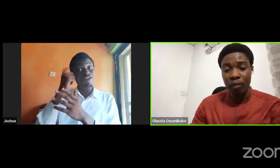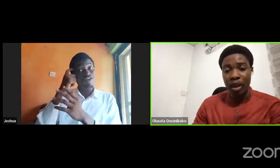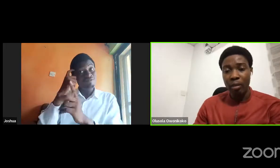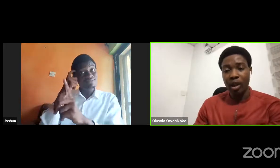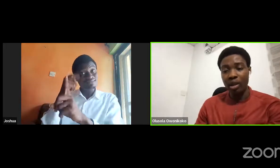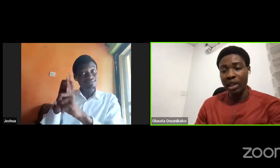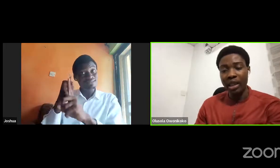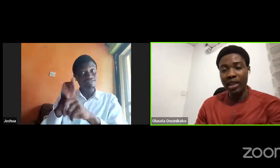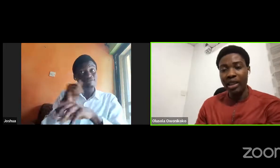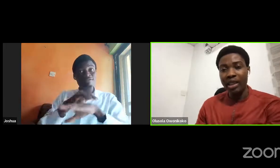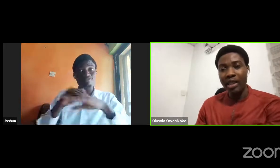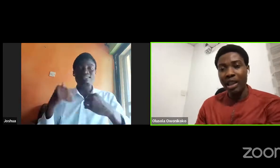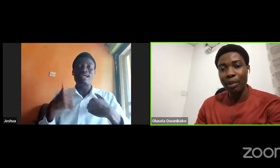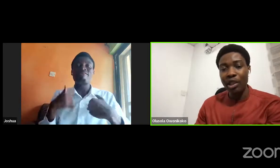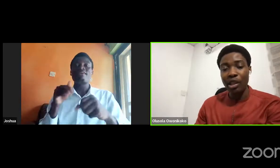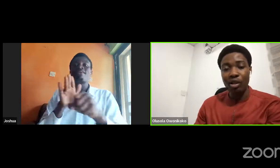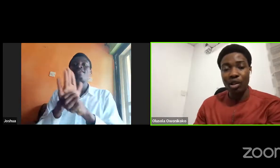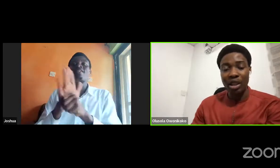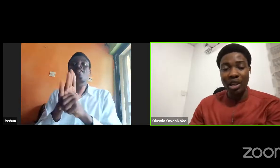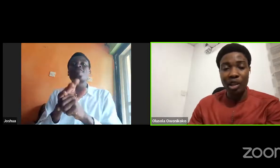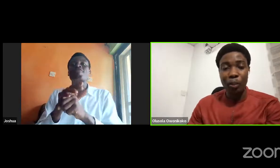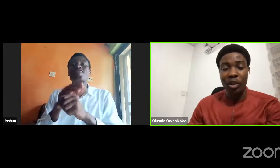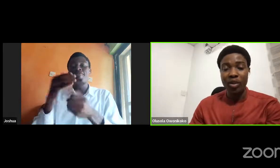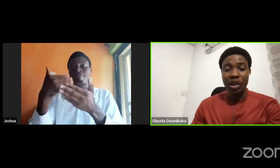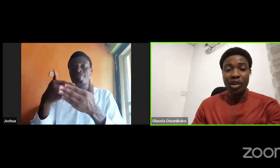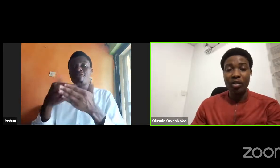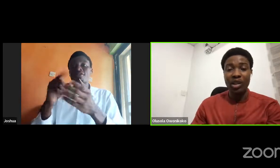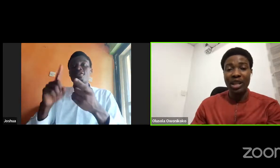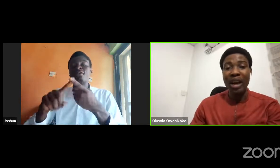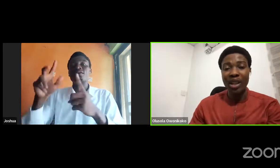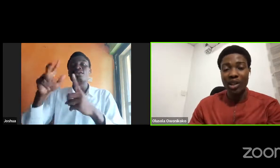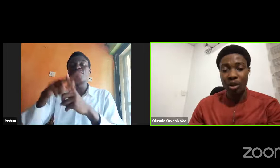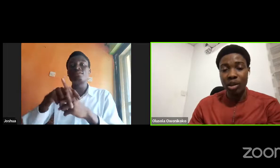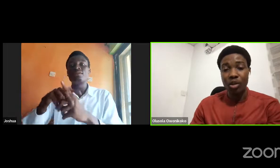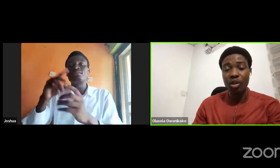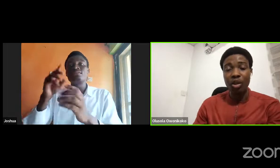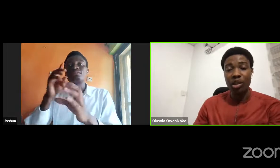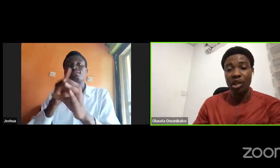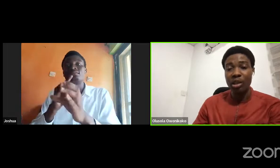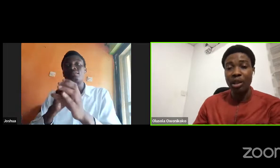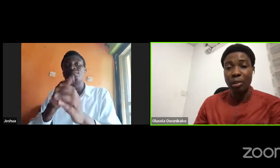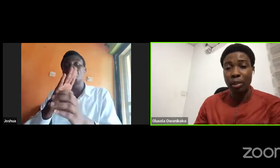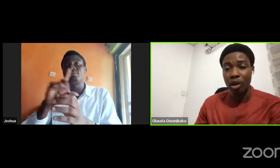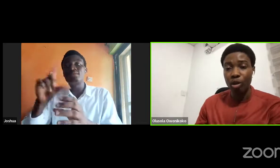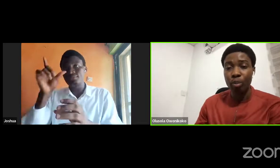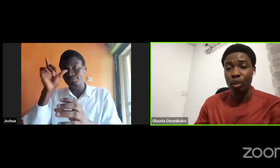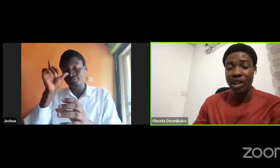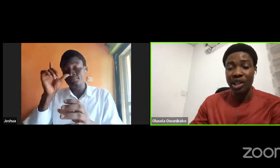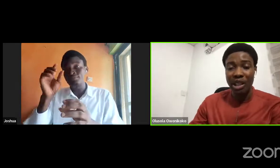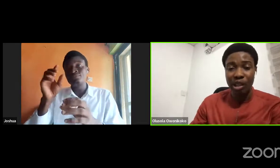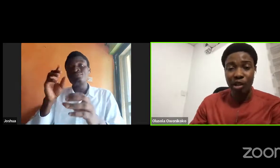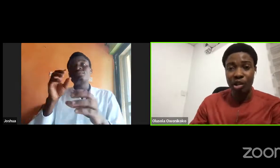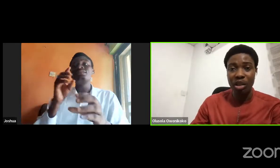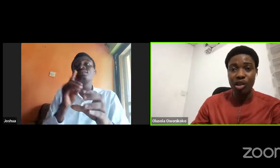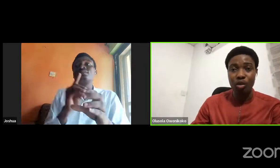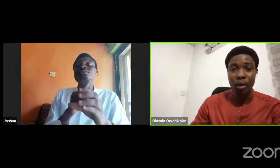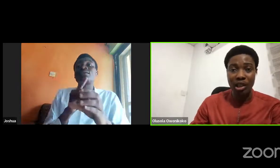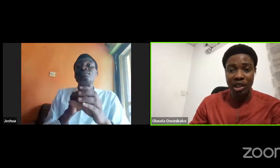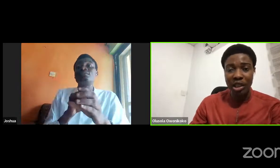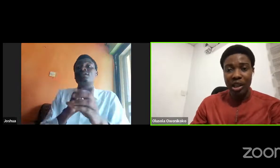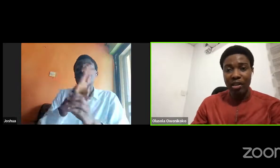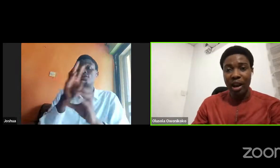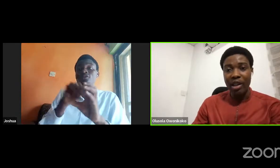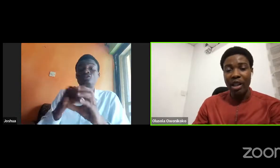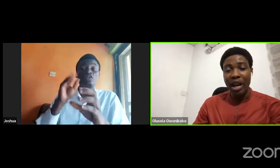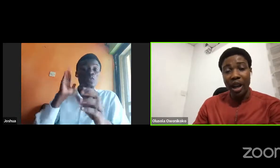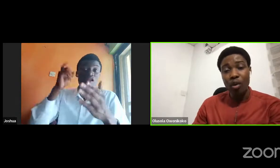be. Because again, disability inclusion at this point for the country is an afterthought. It's going to cost us a bit more to put this inclusion into